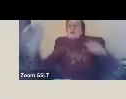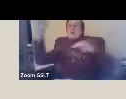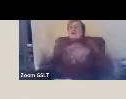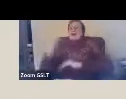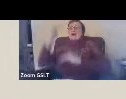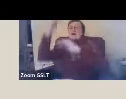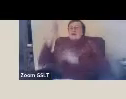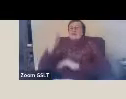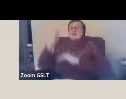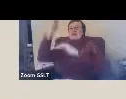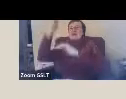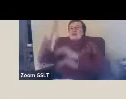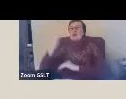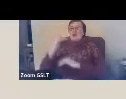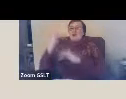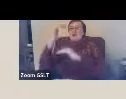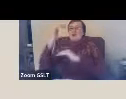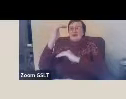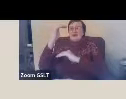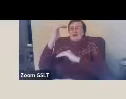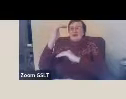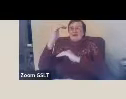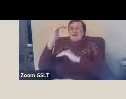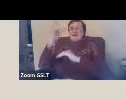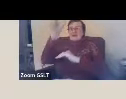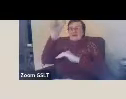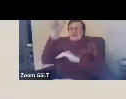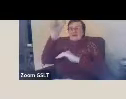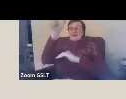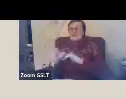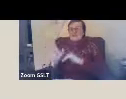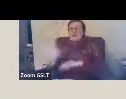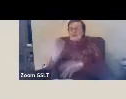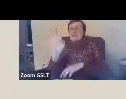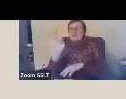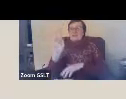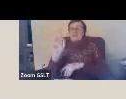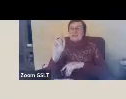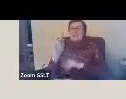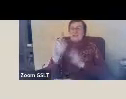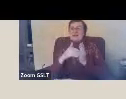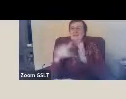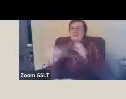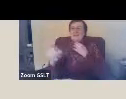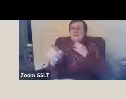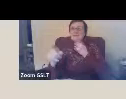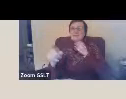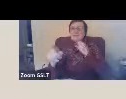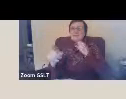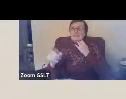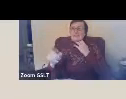I can scroll down. I have a sidebar, and I can scroll down and I can find Katie again.